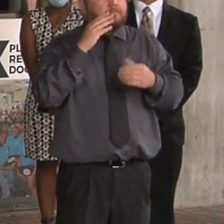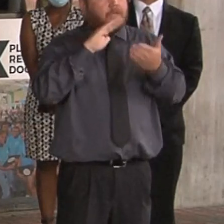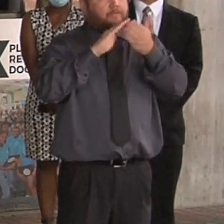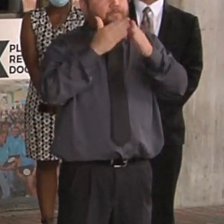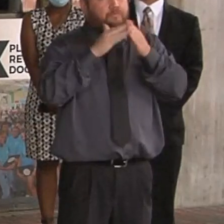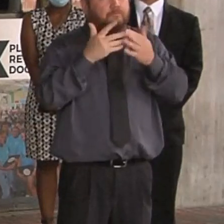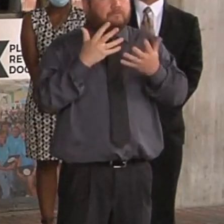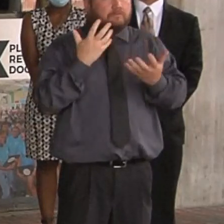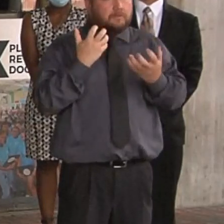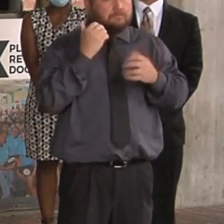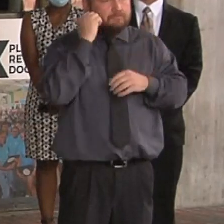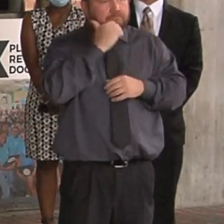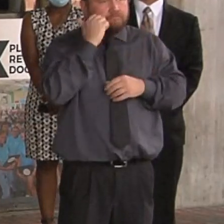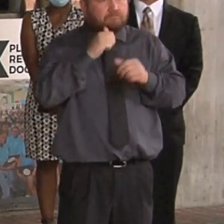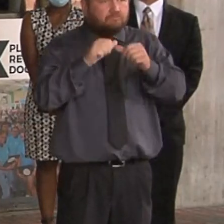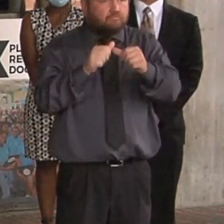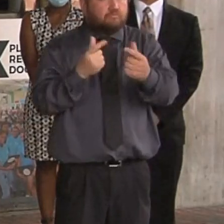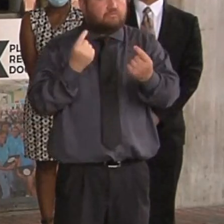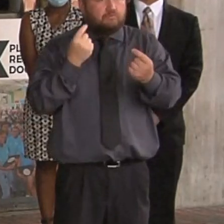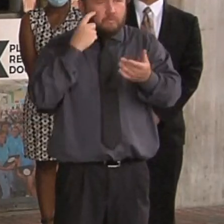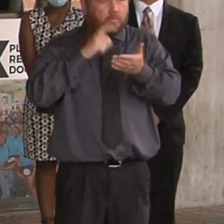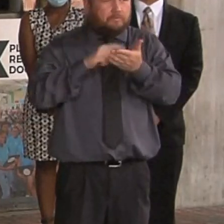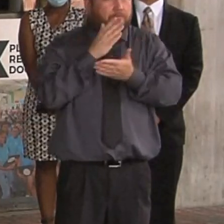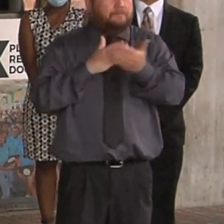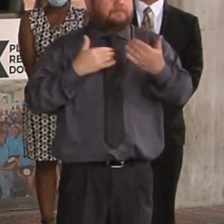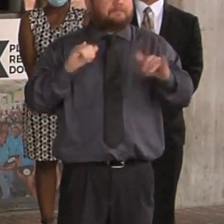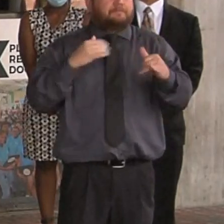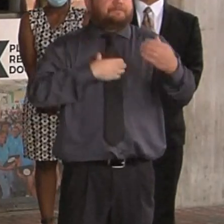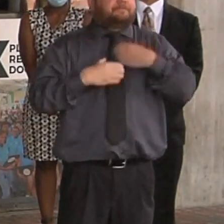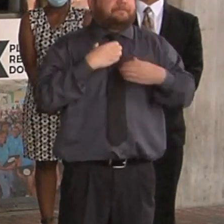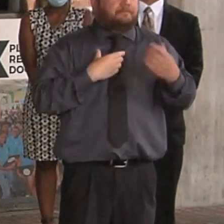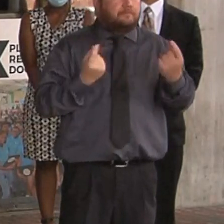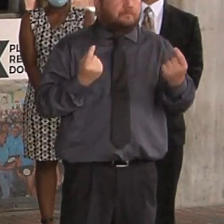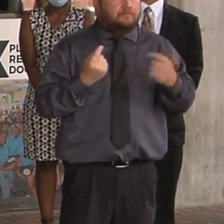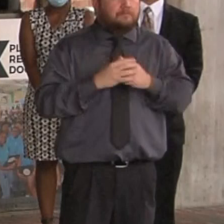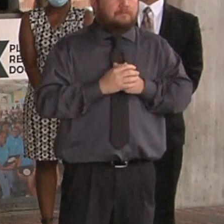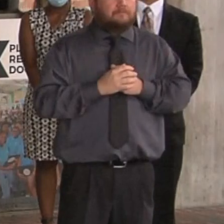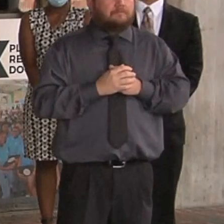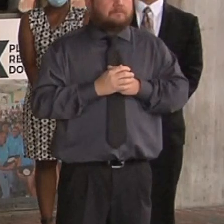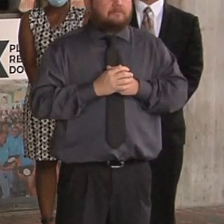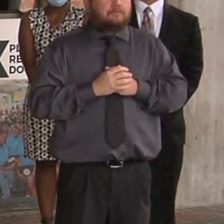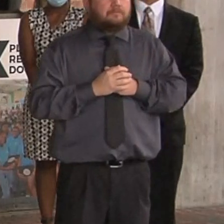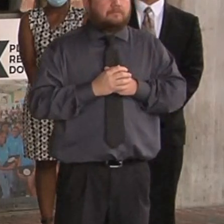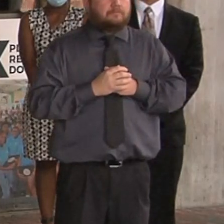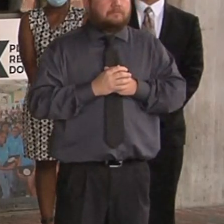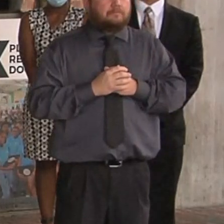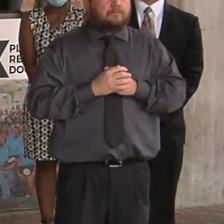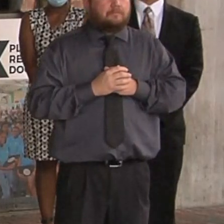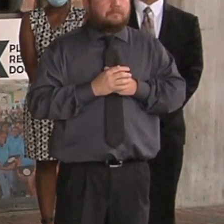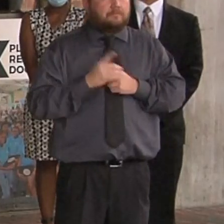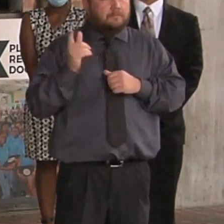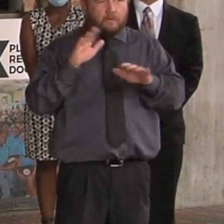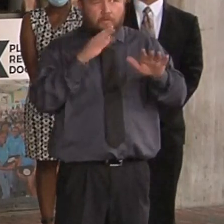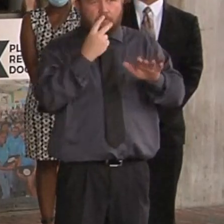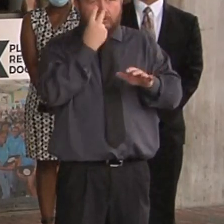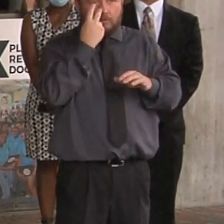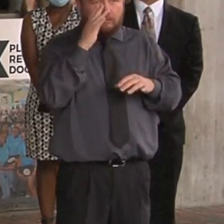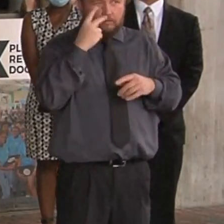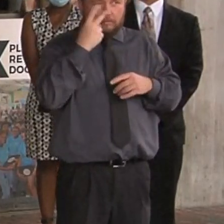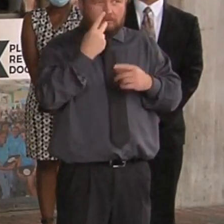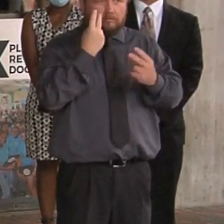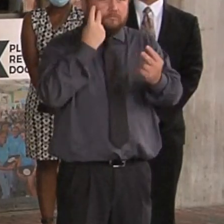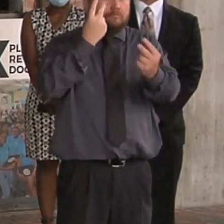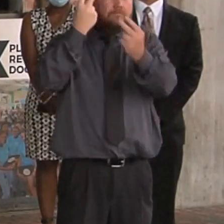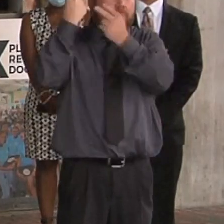short memory. But if you watch someone die for 8 minutes and 46 seconds, you want to make